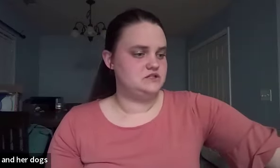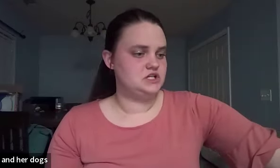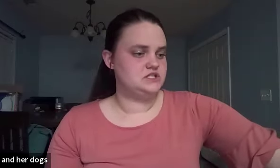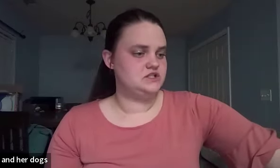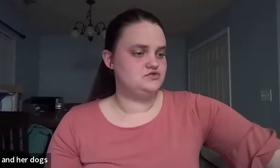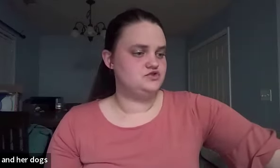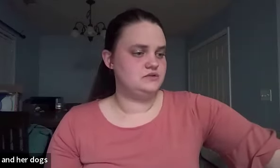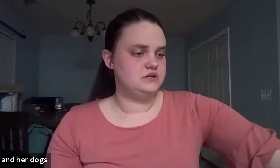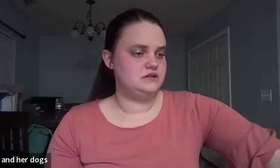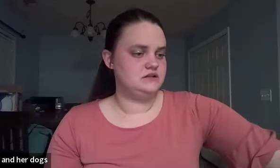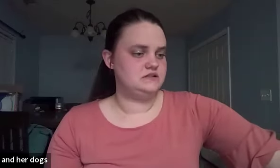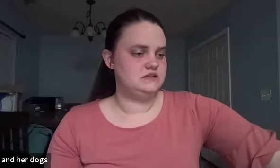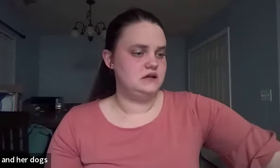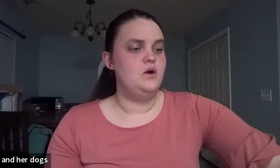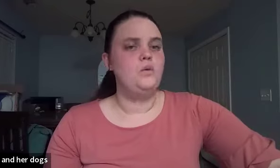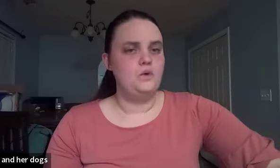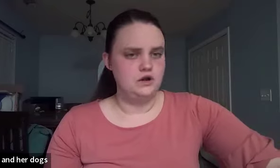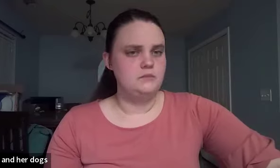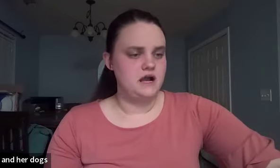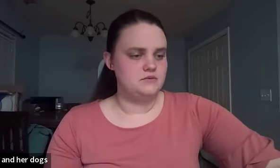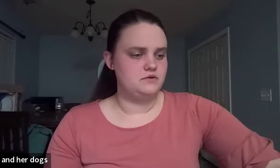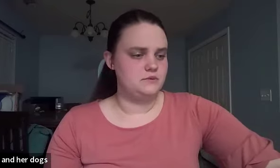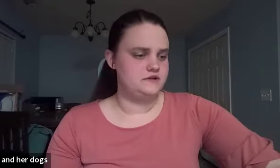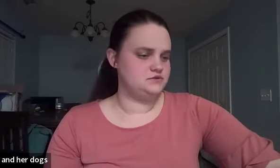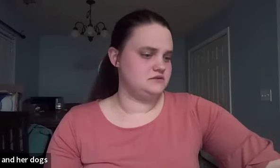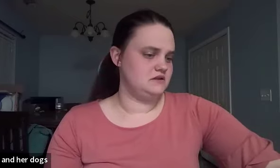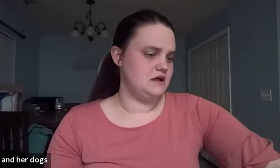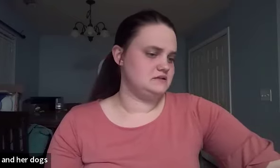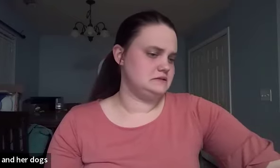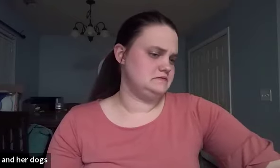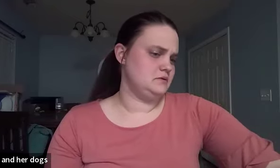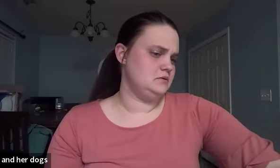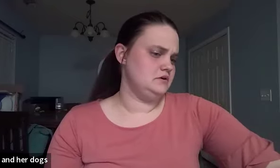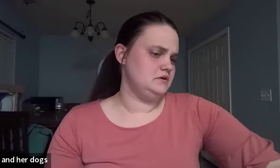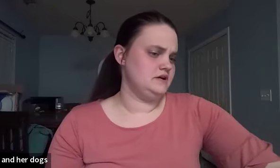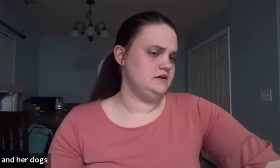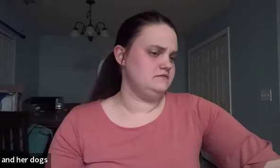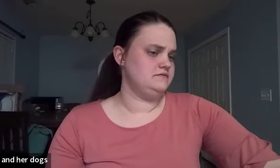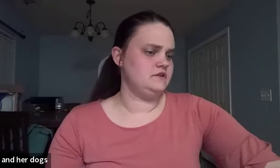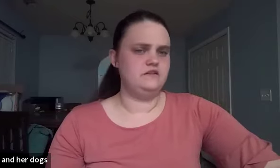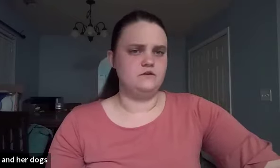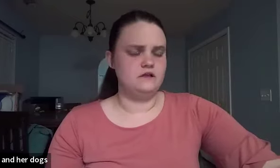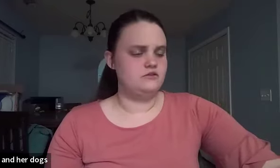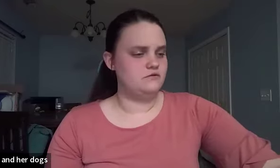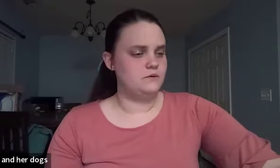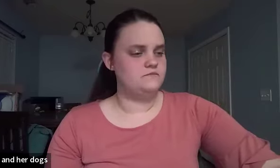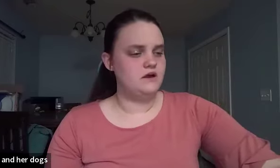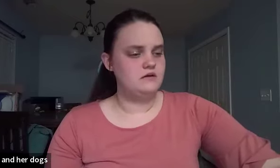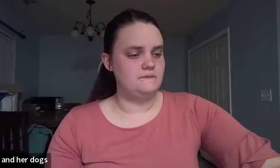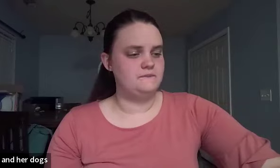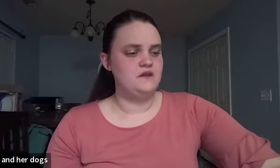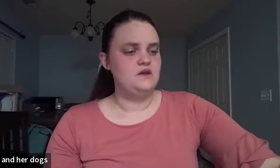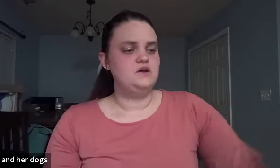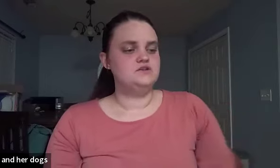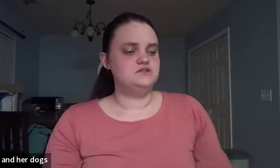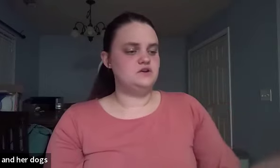Did just do trick. Let's see. We'll go back before we finish with the last 4 or 5. I think there were like 3 or 4. Okay.